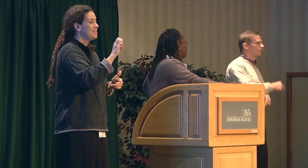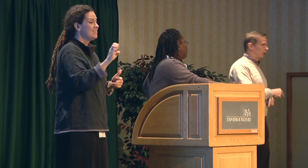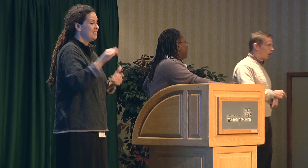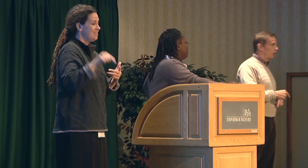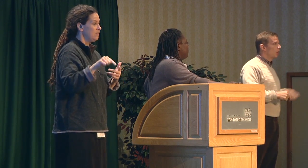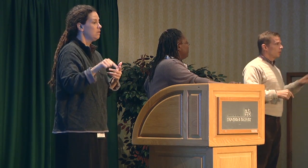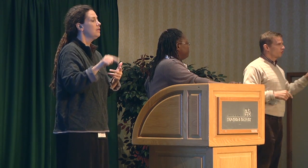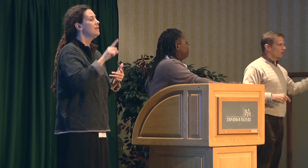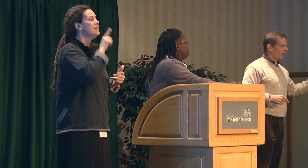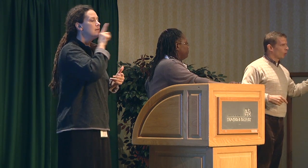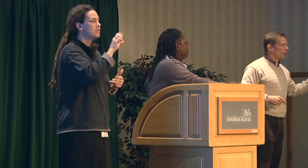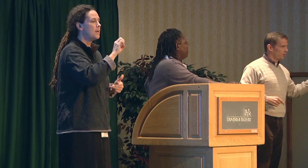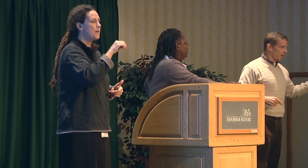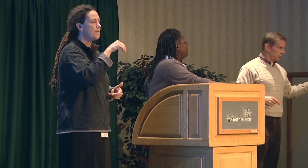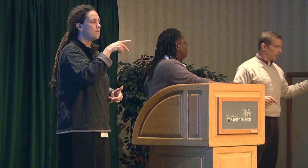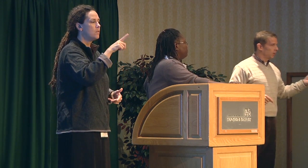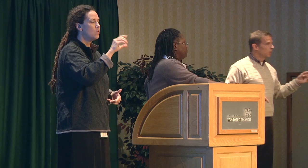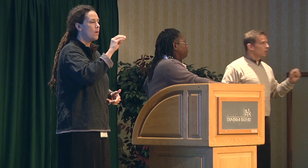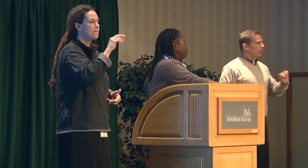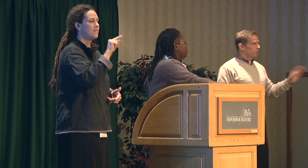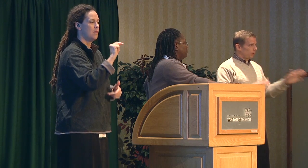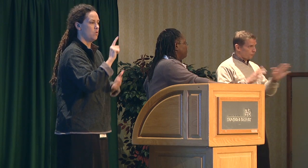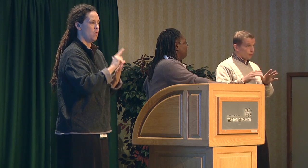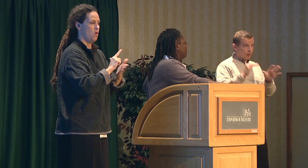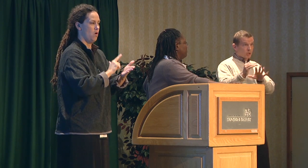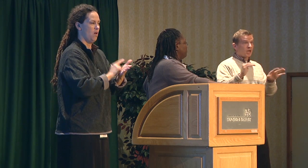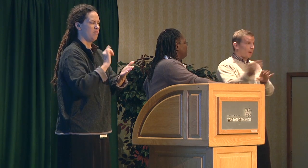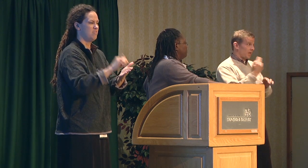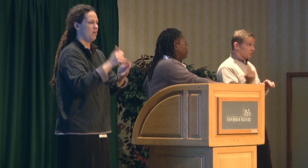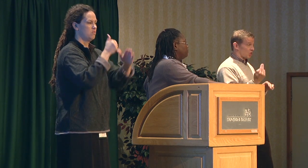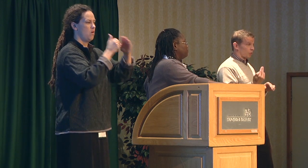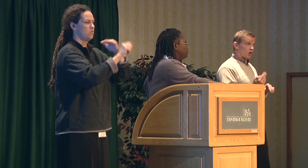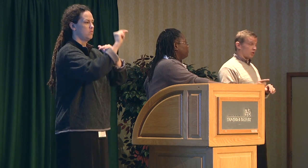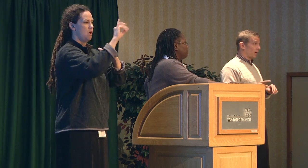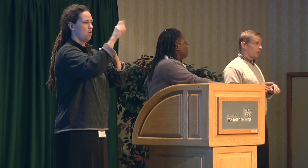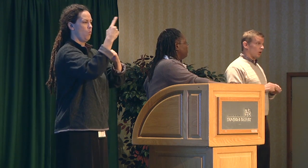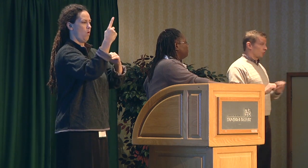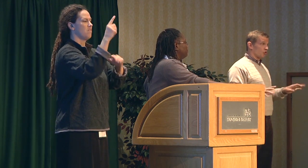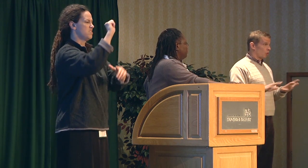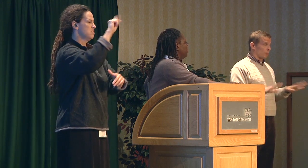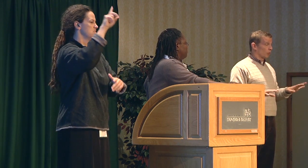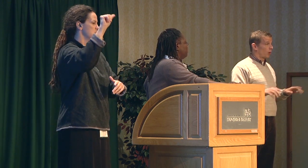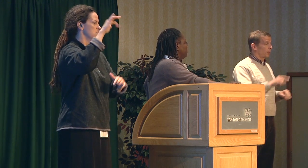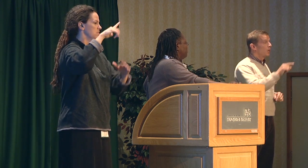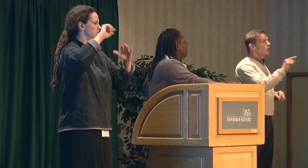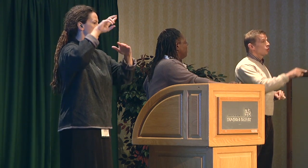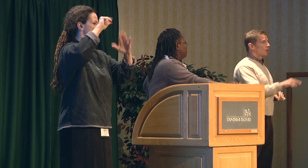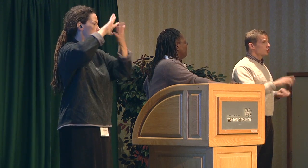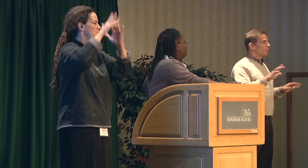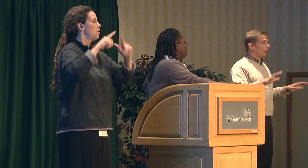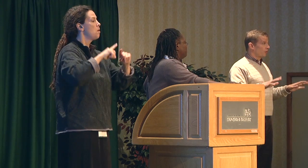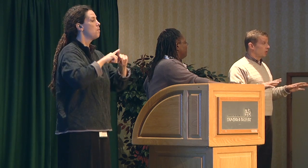to employment law. They're Title I of the ADA. But for public accommodations like we're talking about here, there's no number requirement.